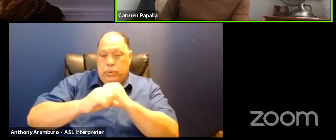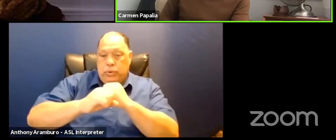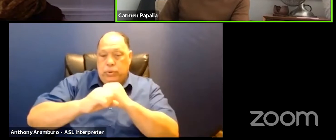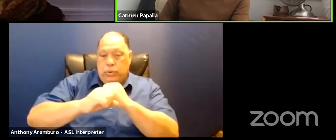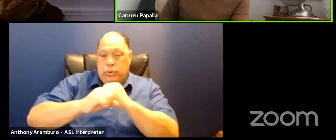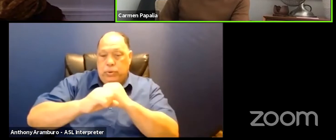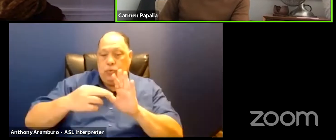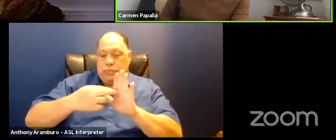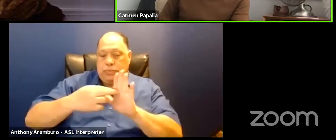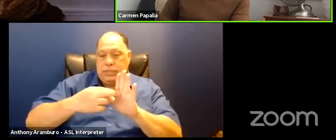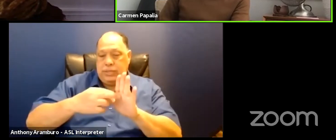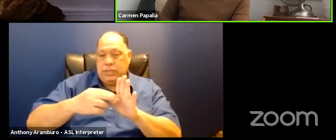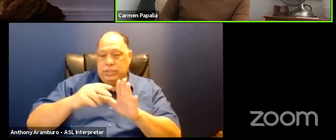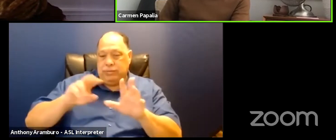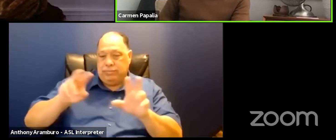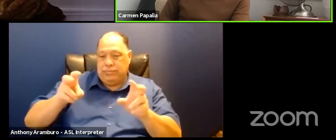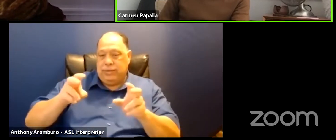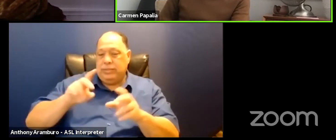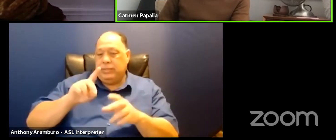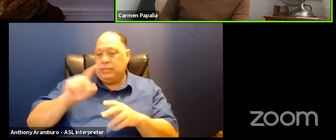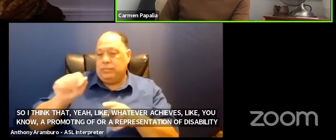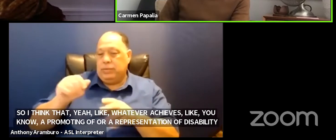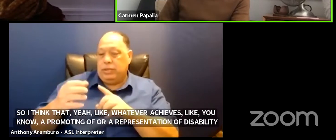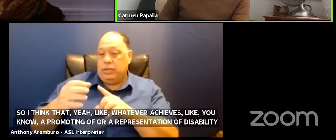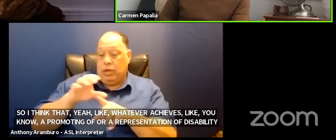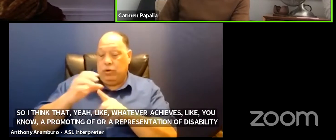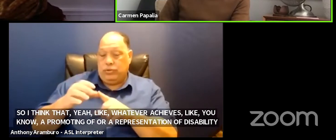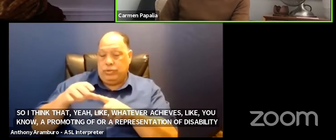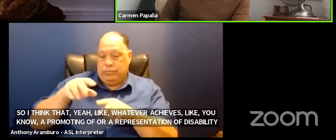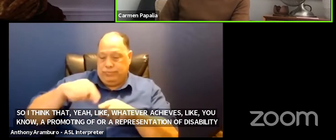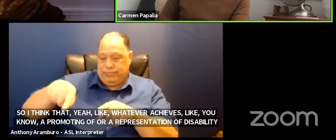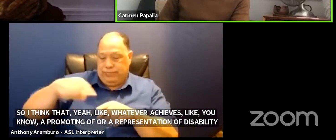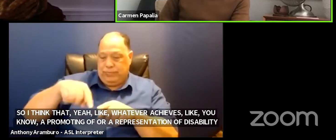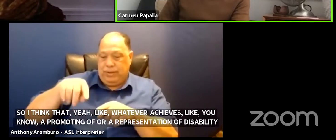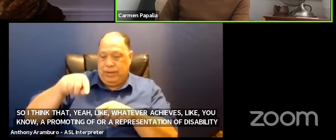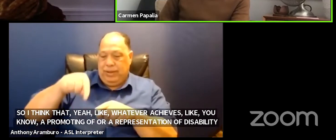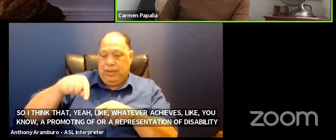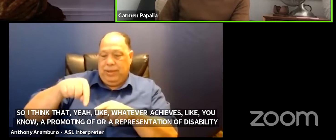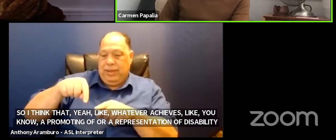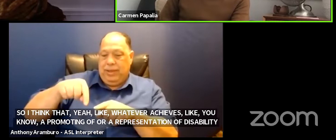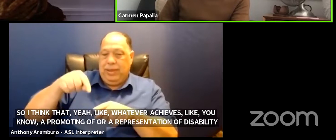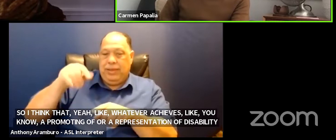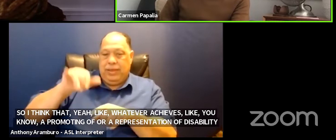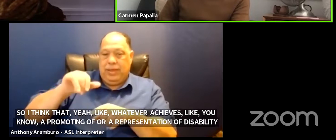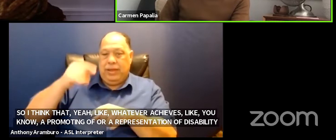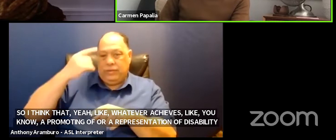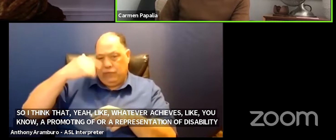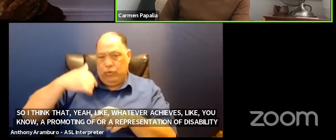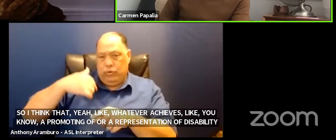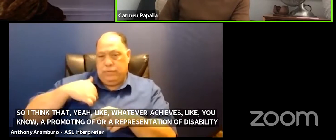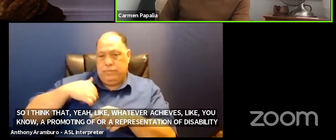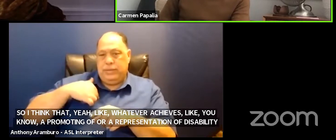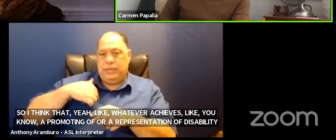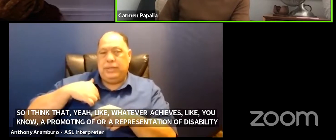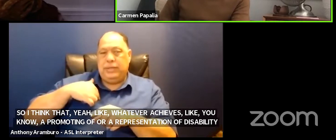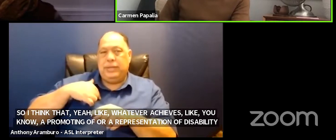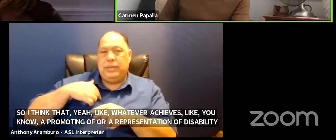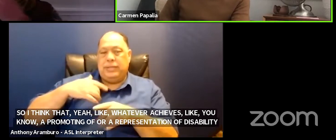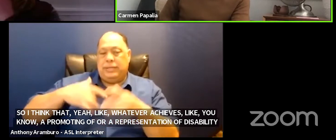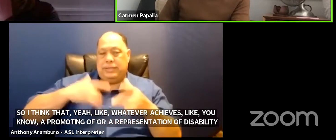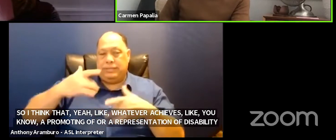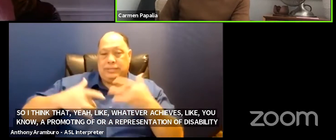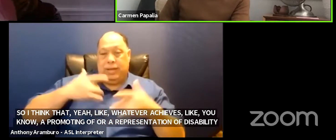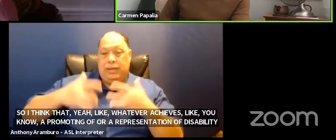of disability culture is going, I mean, that's for me the exciting part